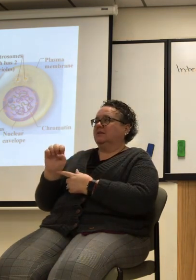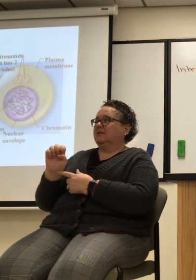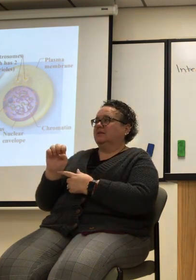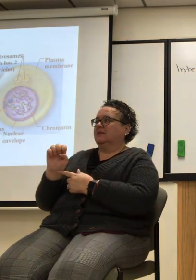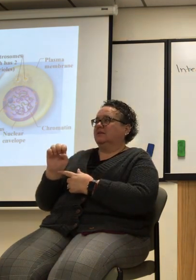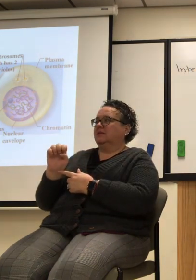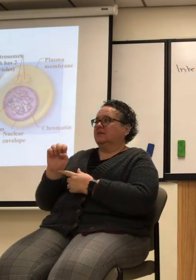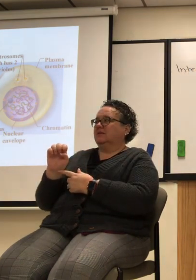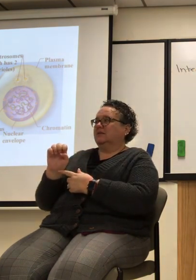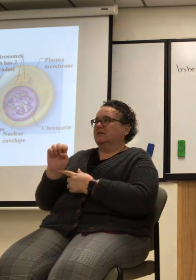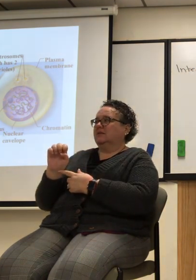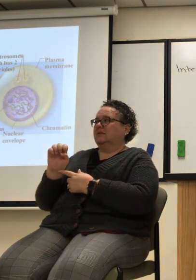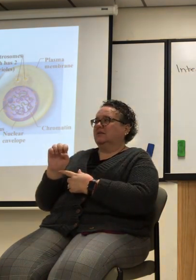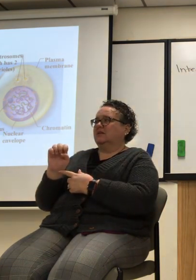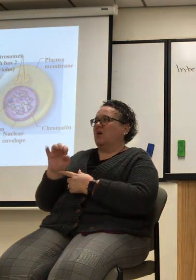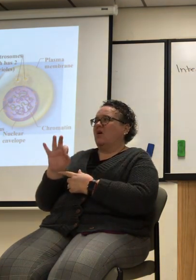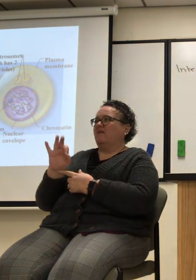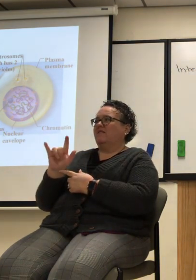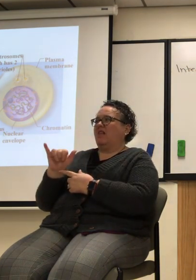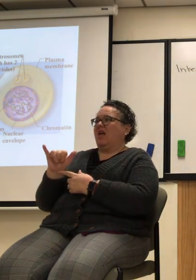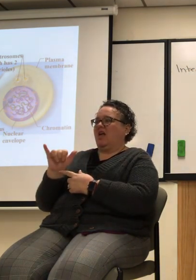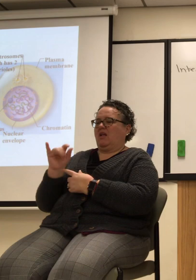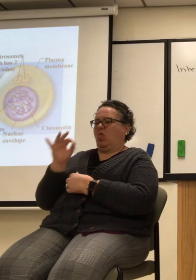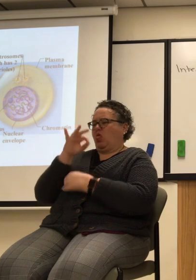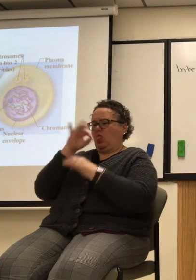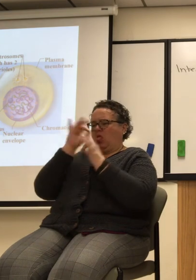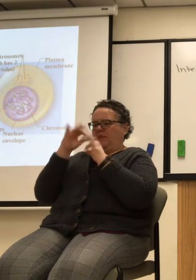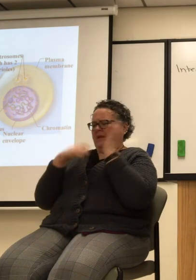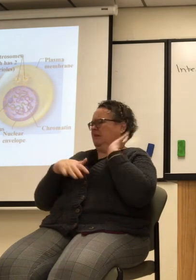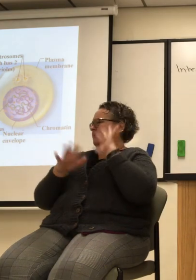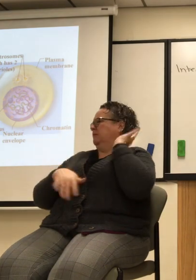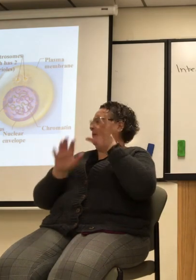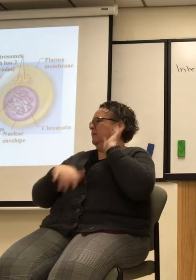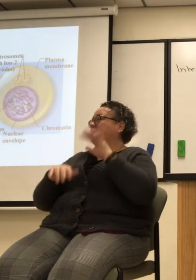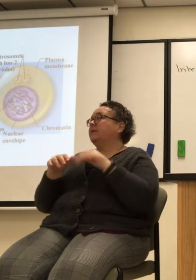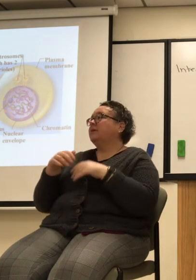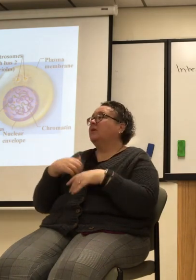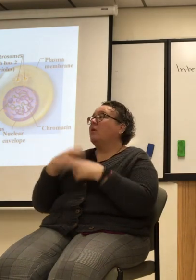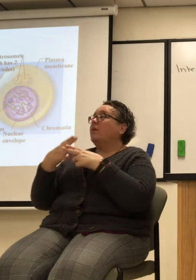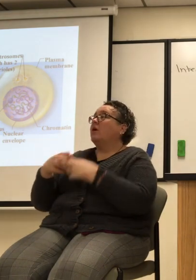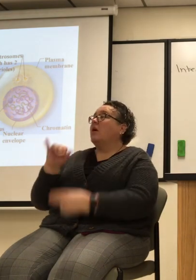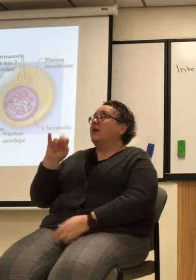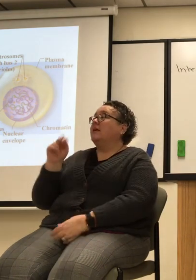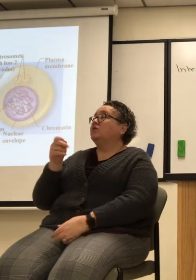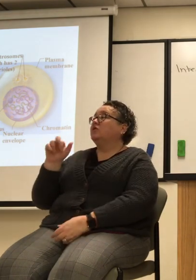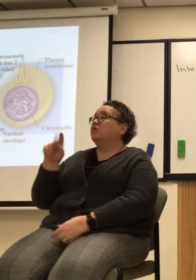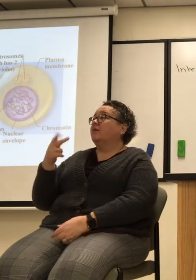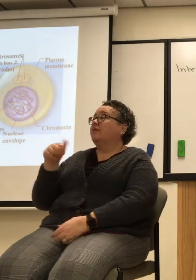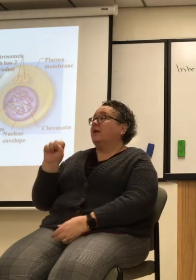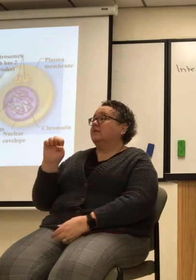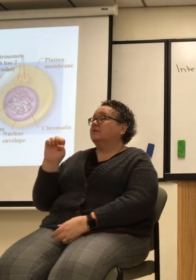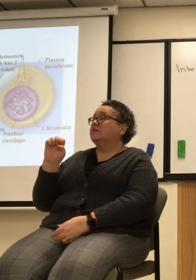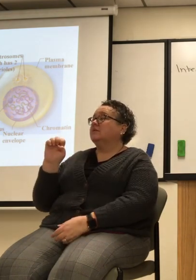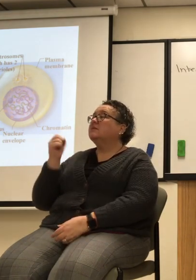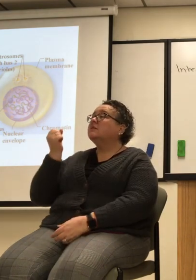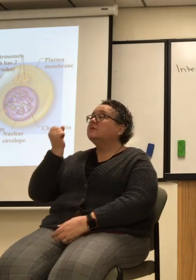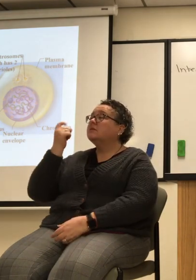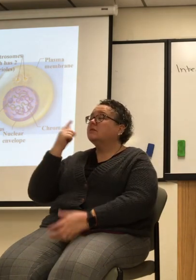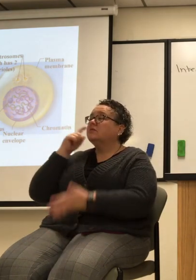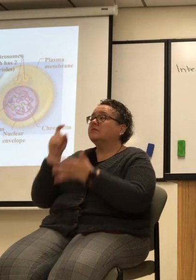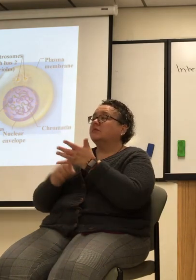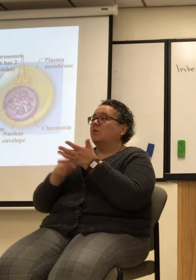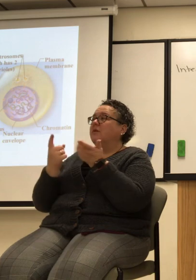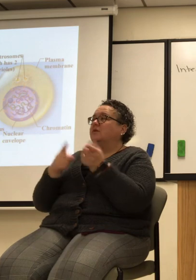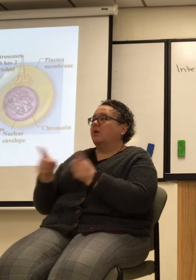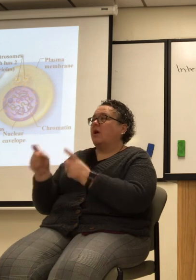of course, late interphase, early interphase, we'll just call it interphase. Note what's going on with